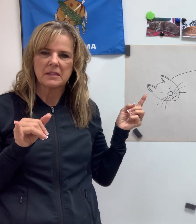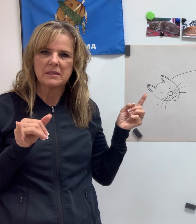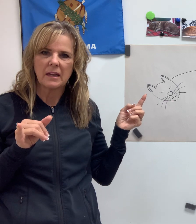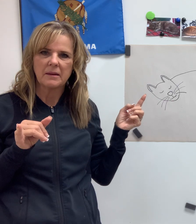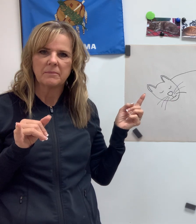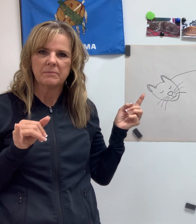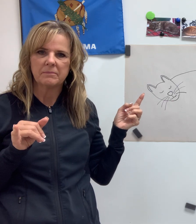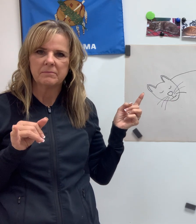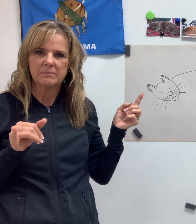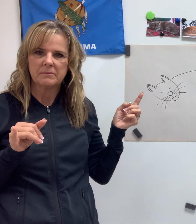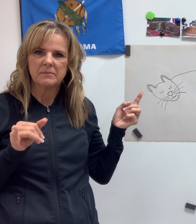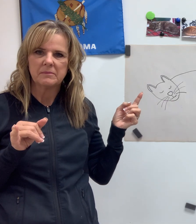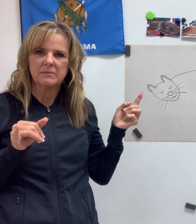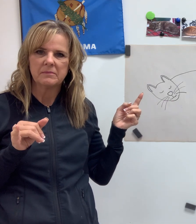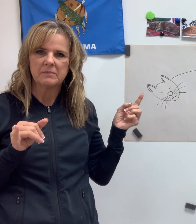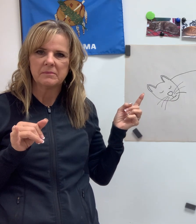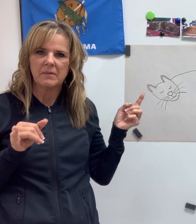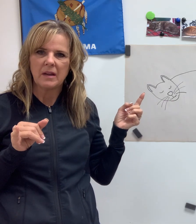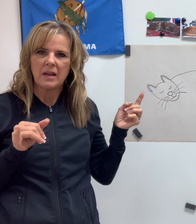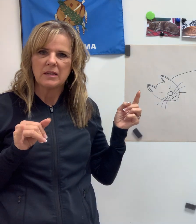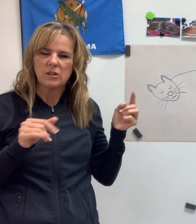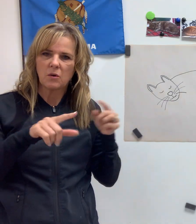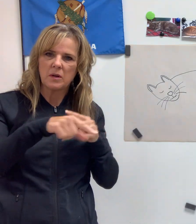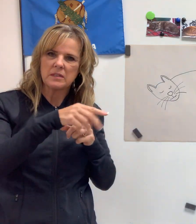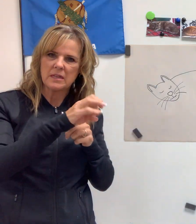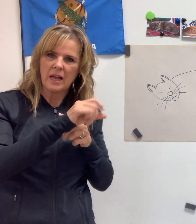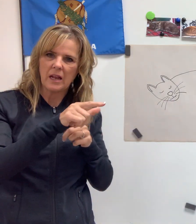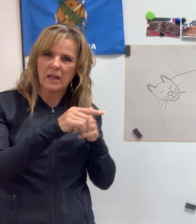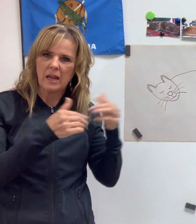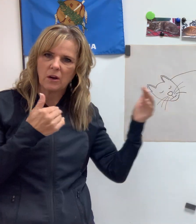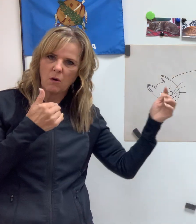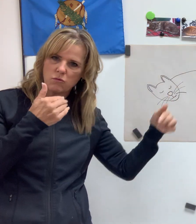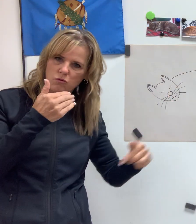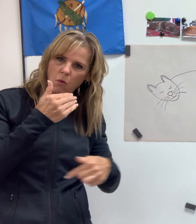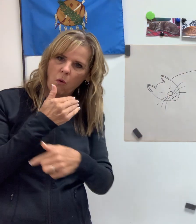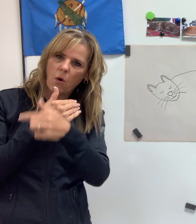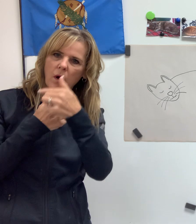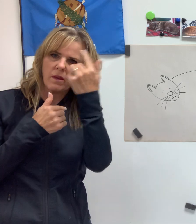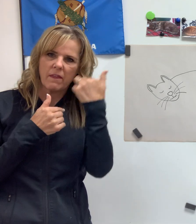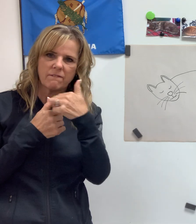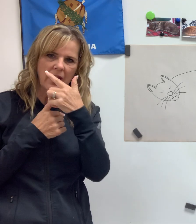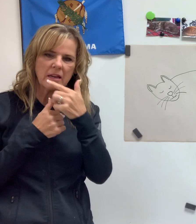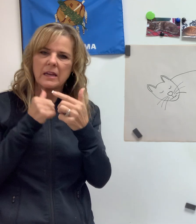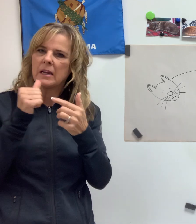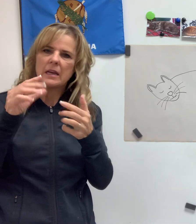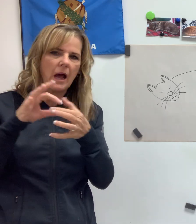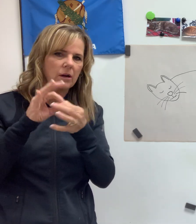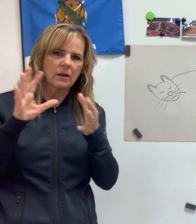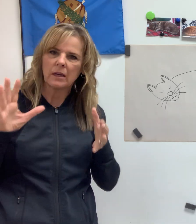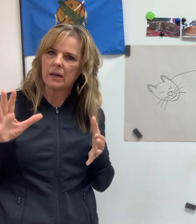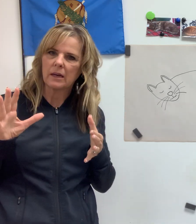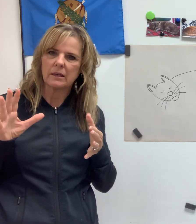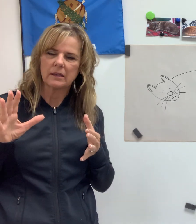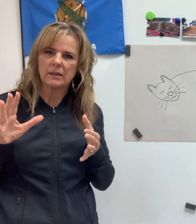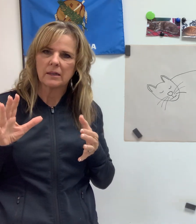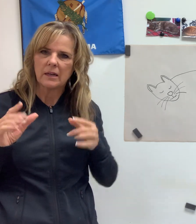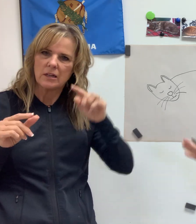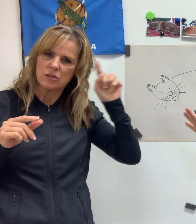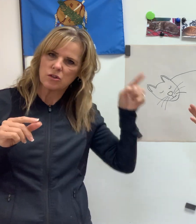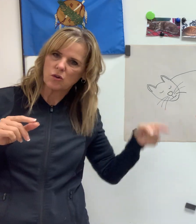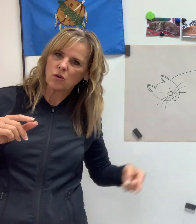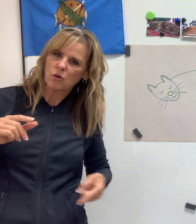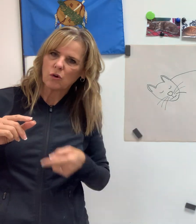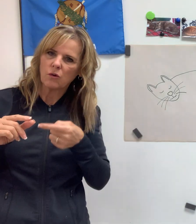just gonna turn this curved line right into a tail, and it's gonna go towards the face. We're not going to touch the face. We're gonna curve